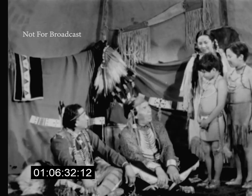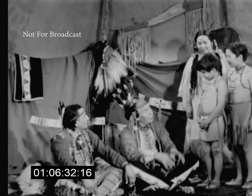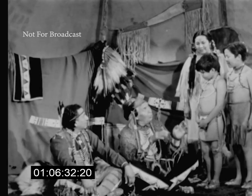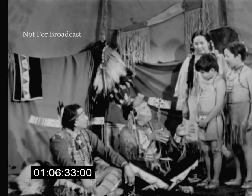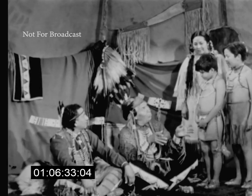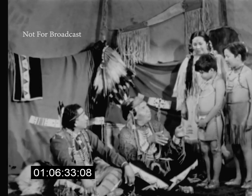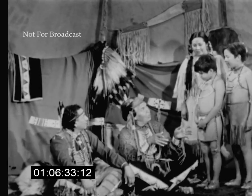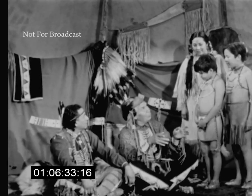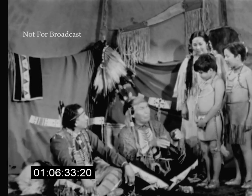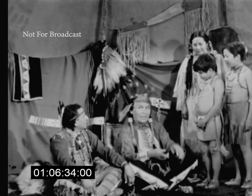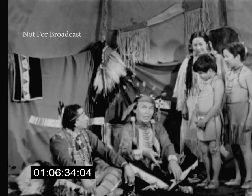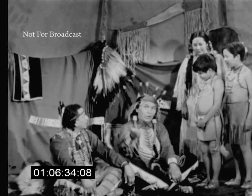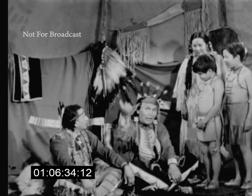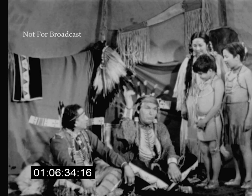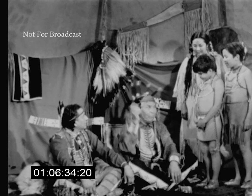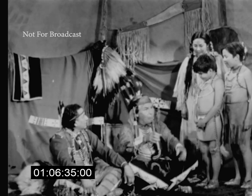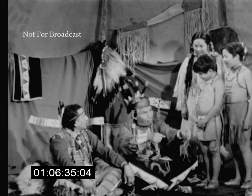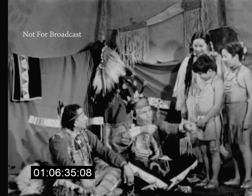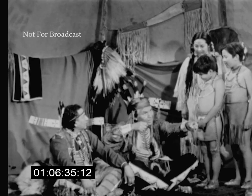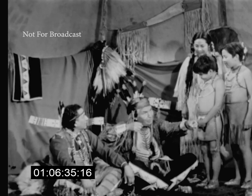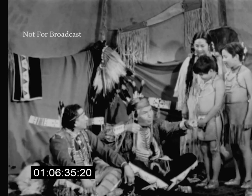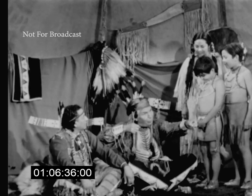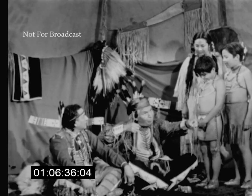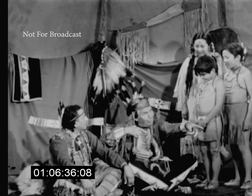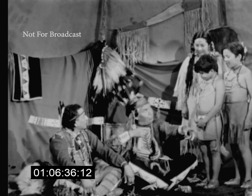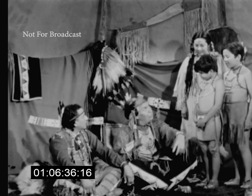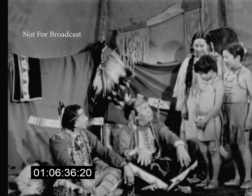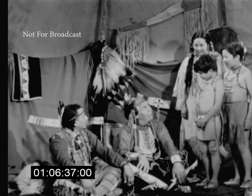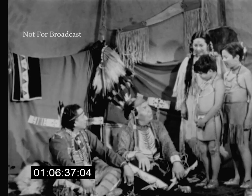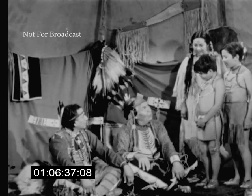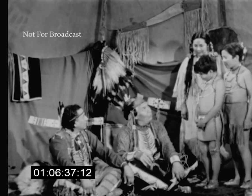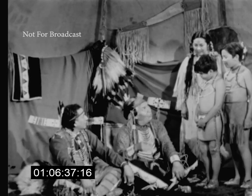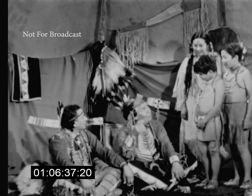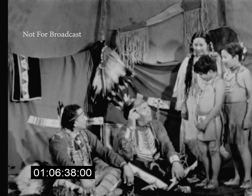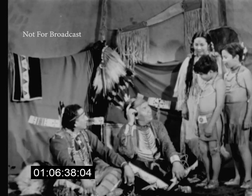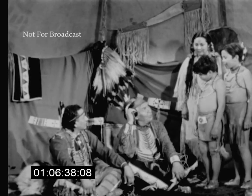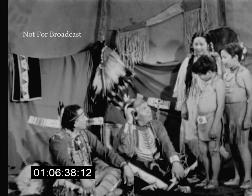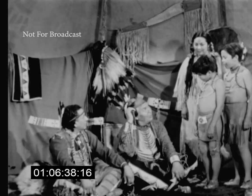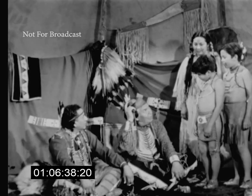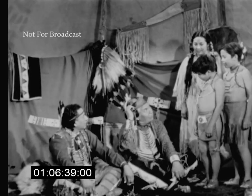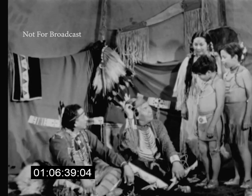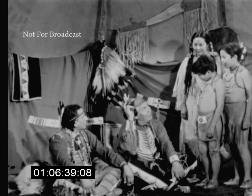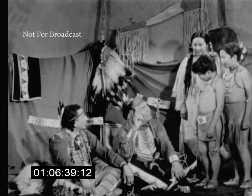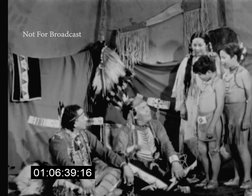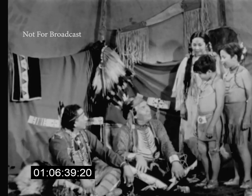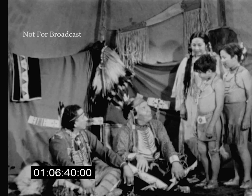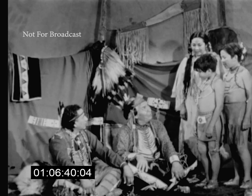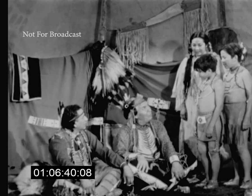Alta, Saika Satwa, Mike Mamma, Moons, Cook, Kilton,